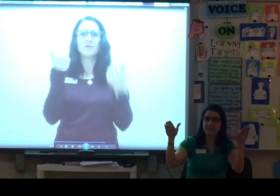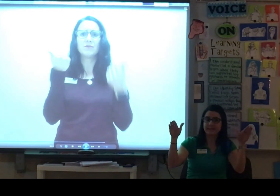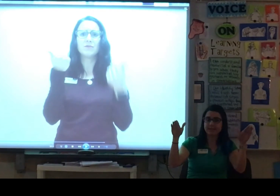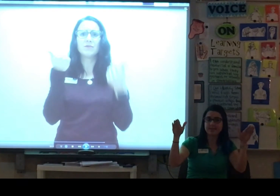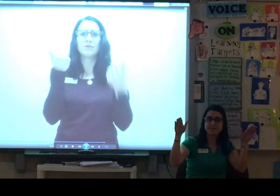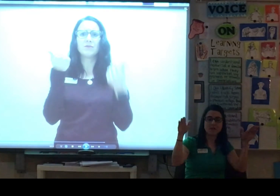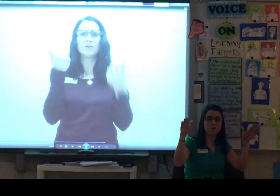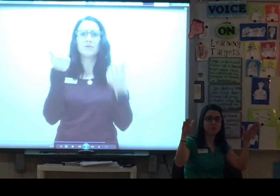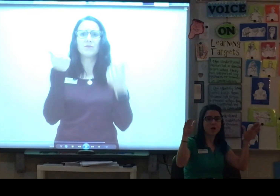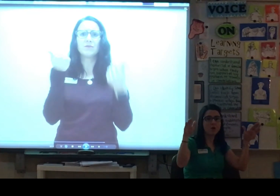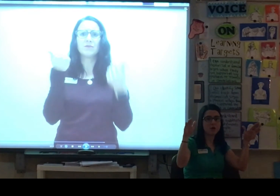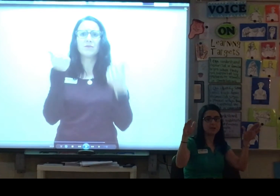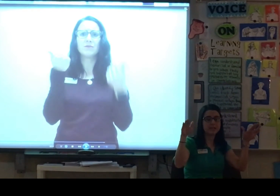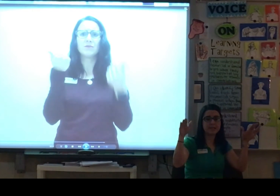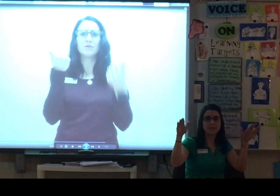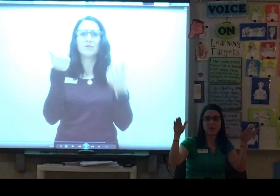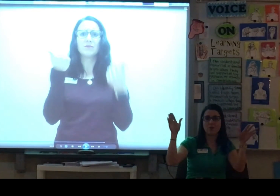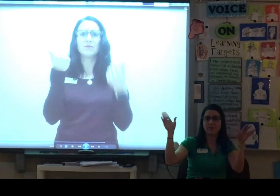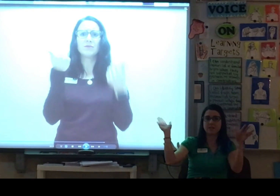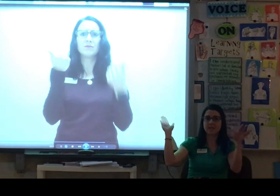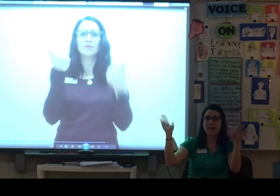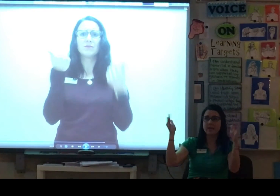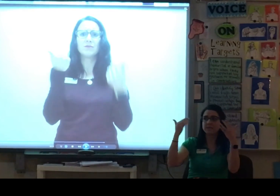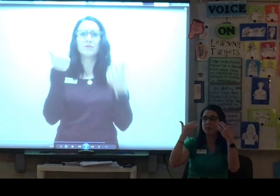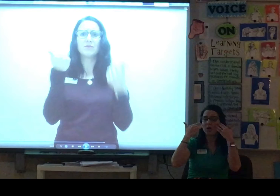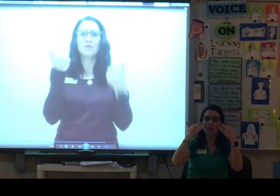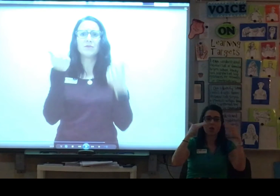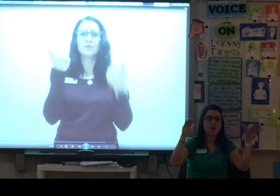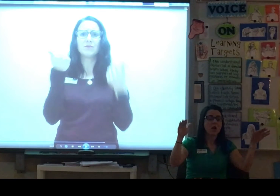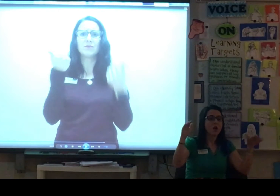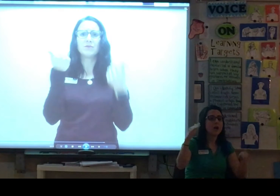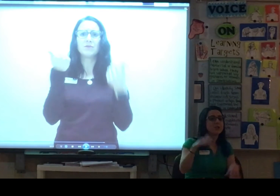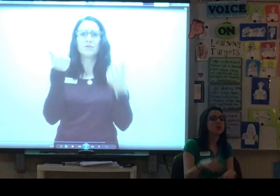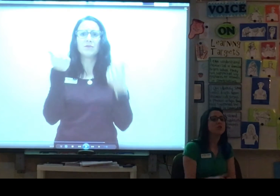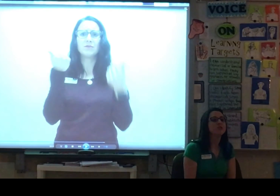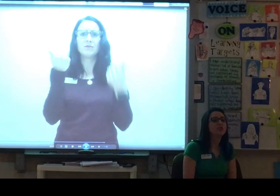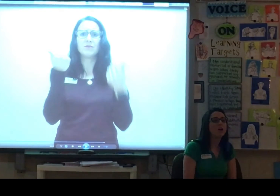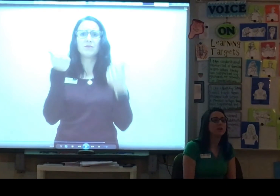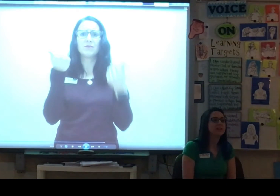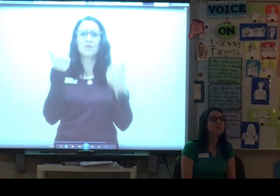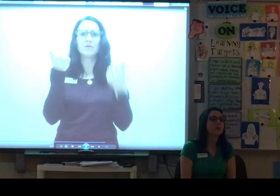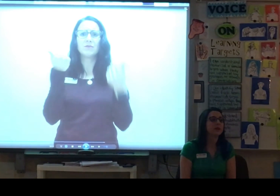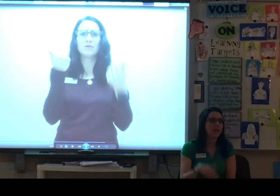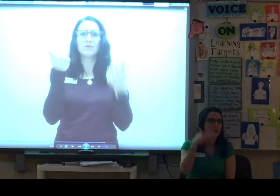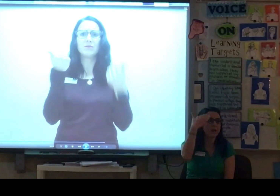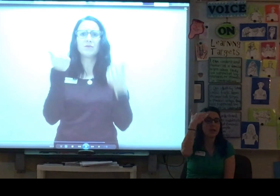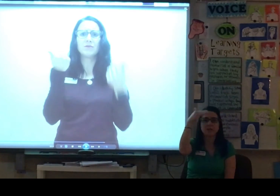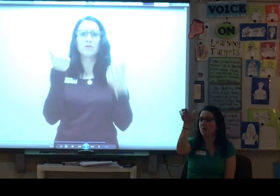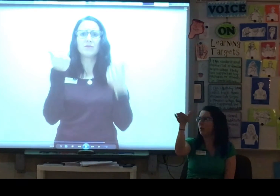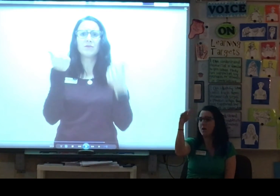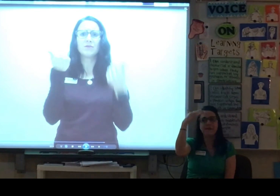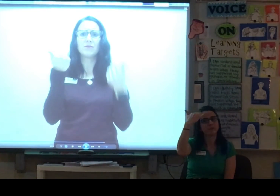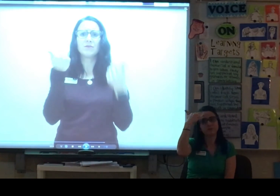Don't know. Don't know or didn't know in this case. Alright, so you learn this one-handed, don't know.